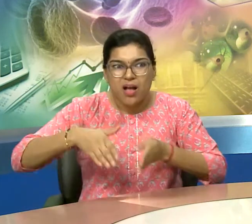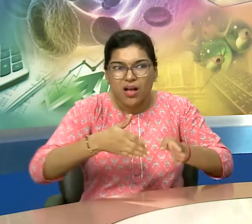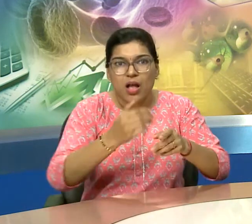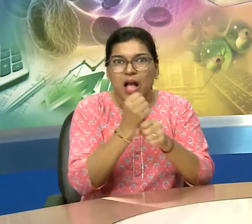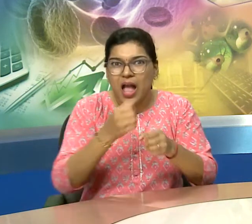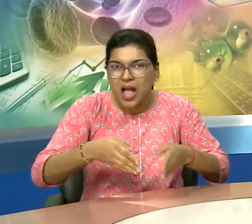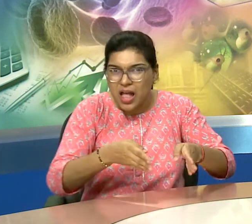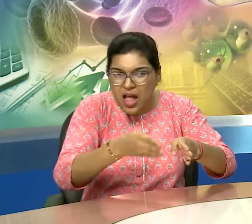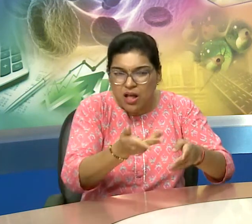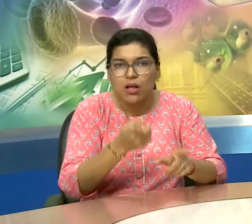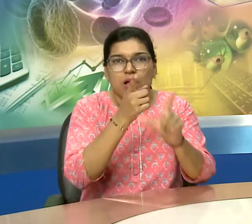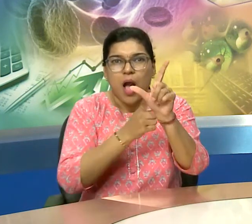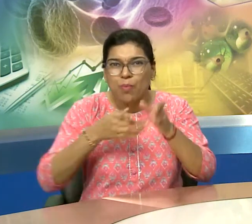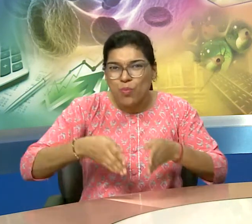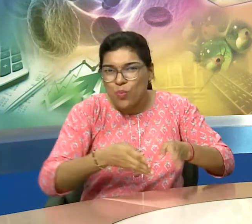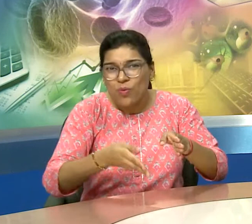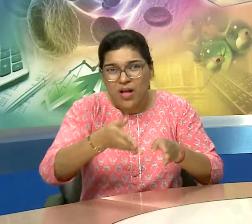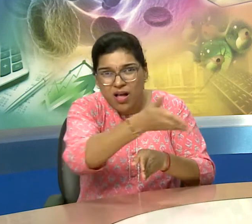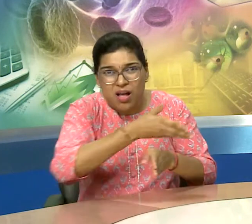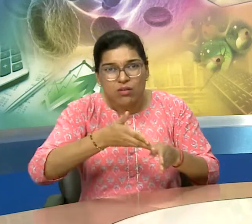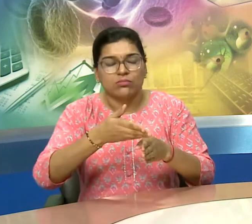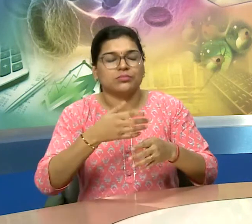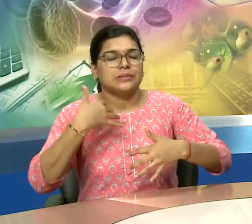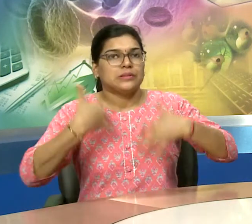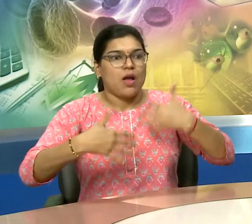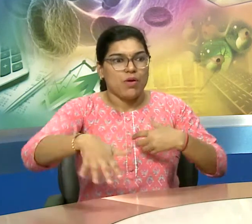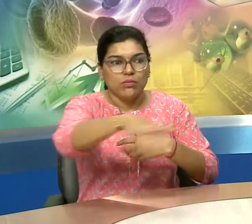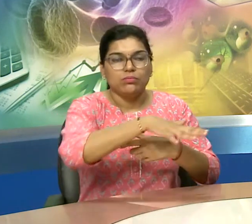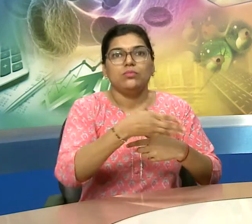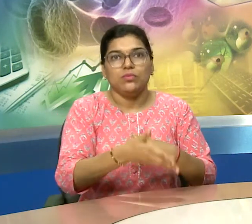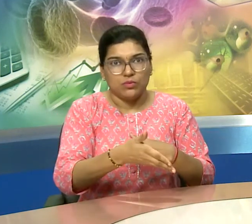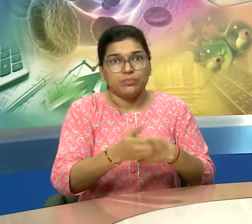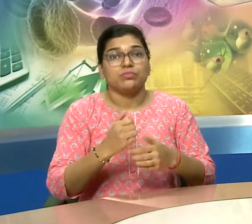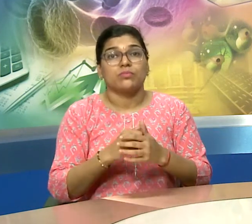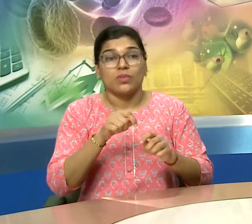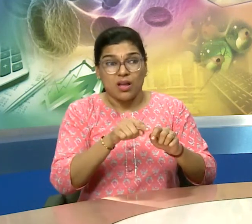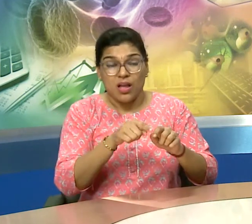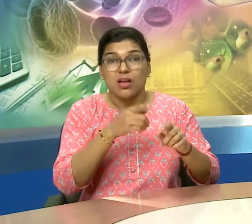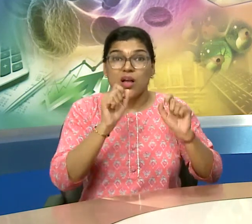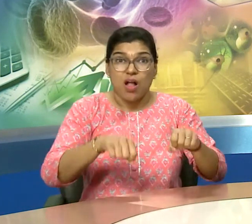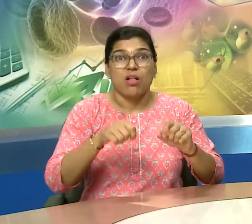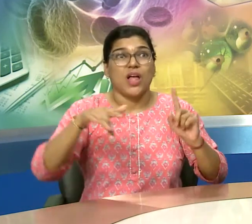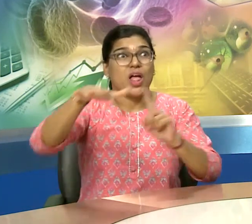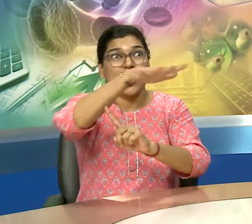pollution due to the discharge of effluents from various industries and human settlement.